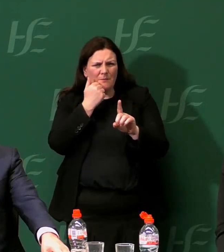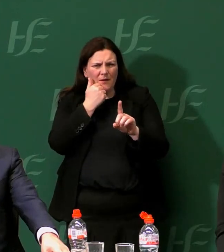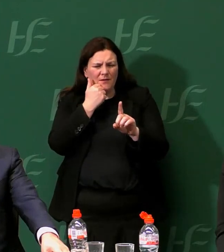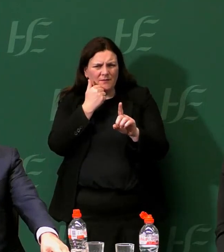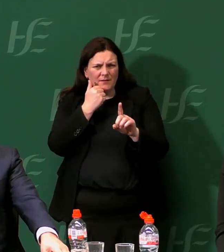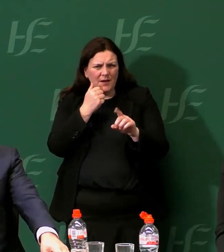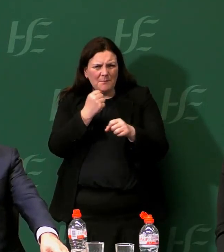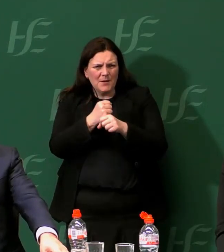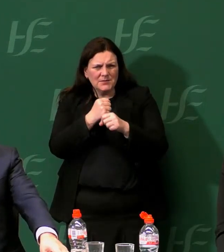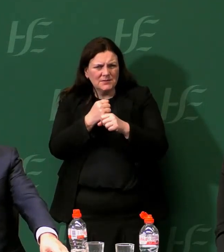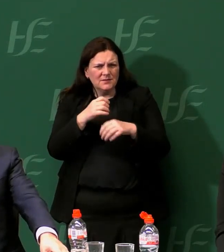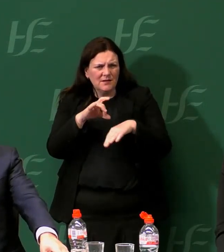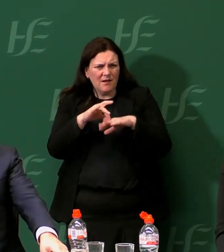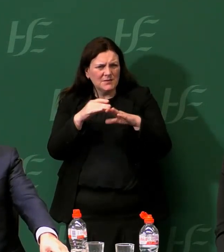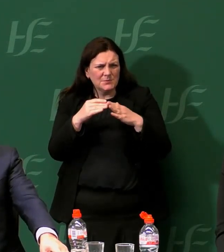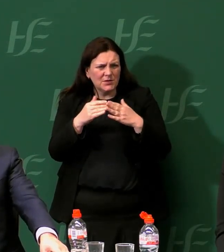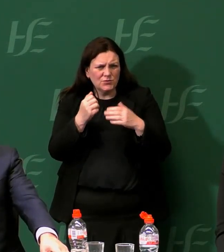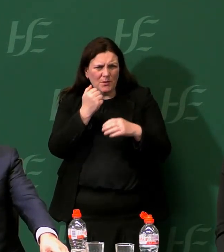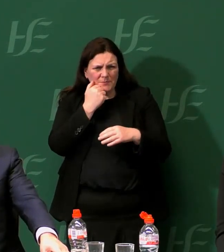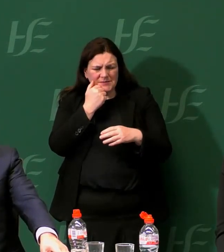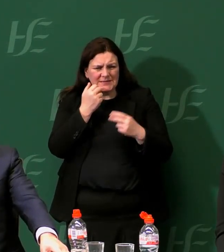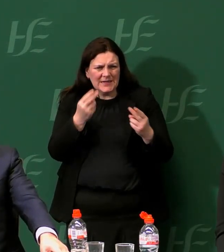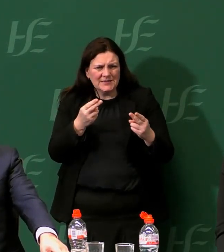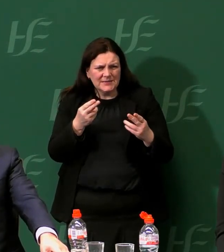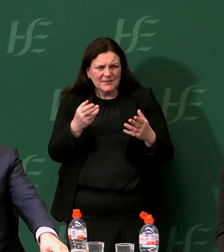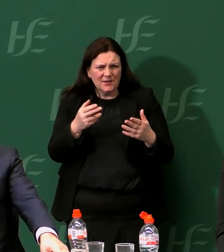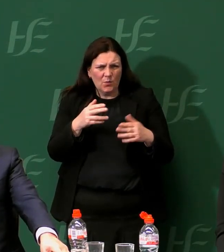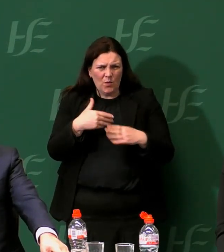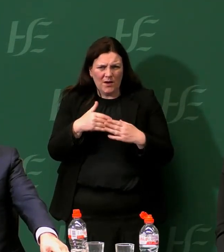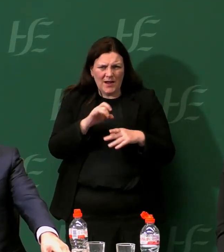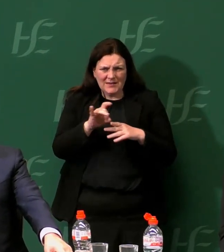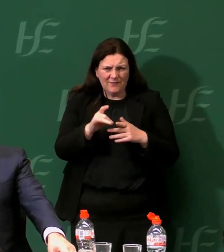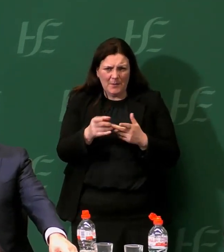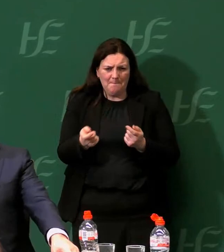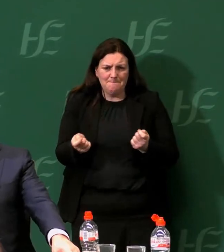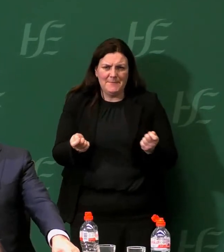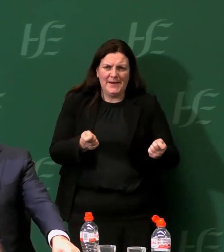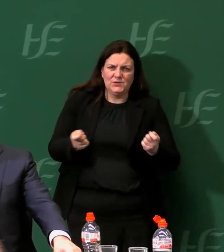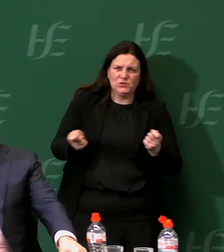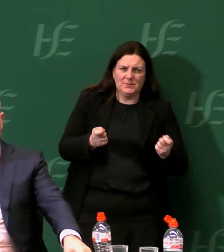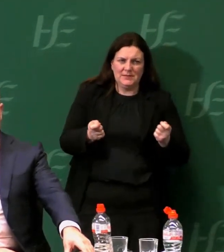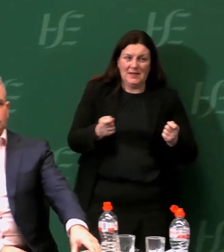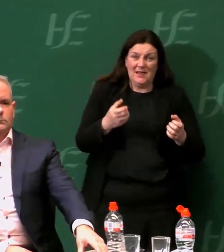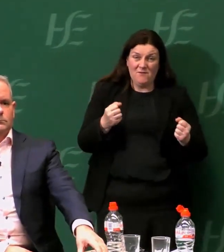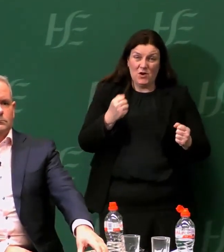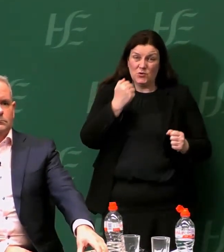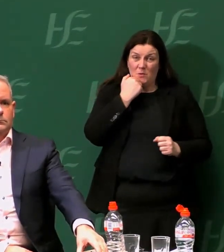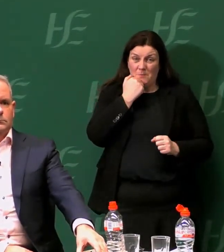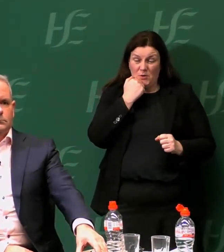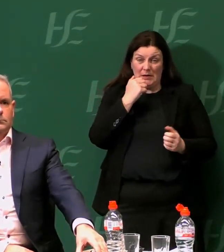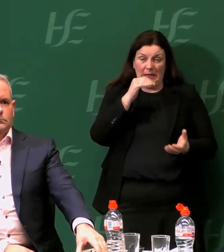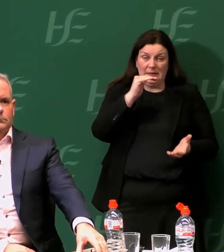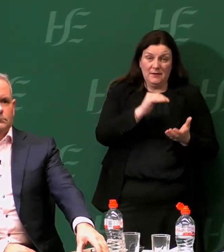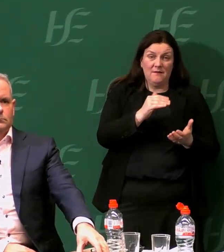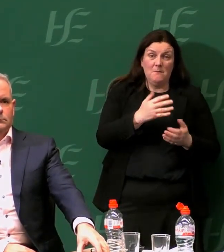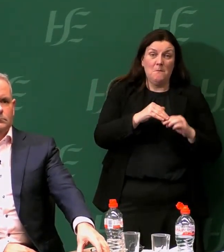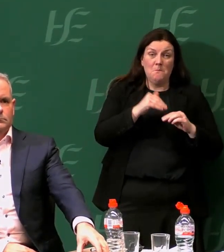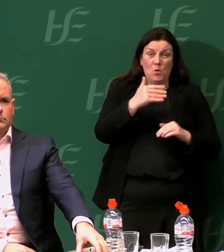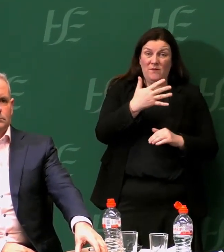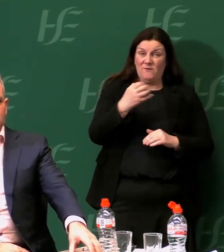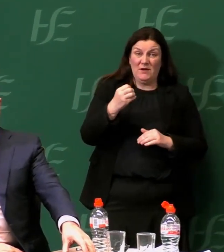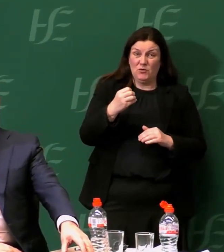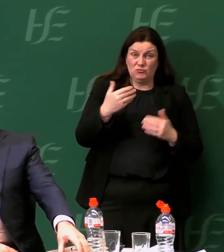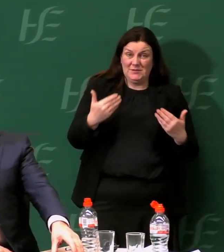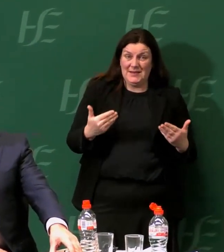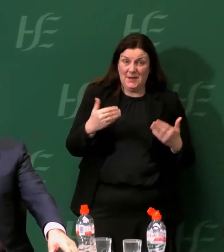the hospitalisations need to come back to in terms of getting to a manageable sort of level? Is there a target figure in mind? So over 500 at the moment,